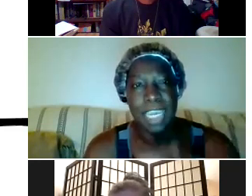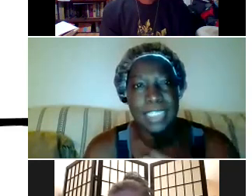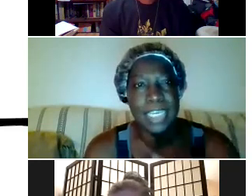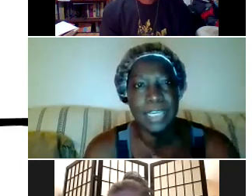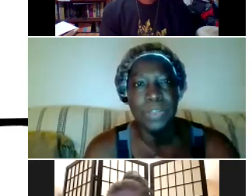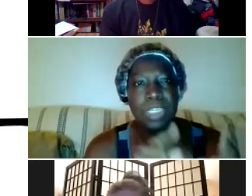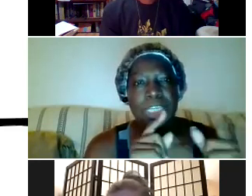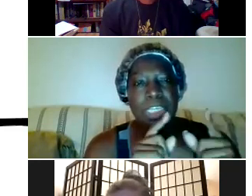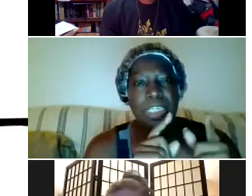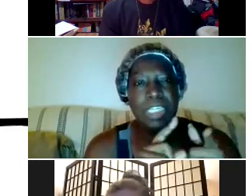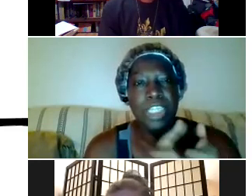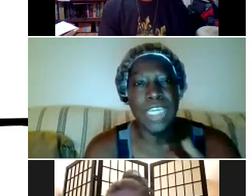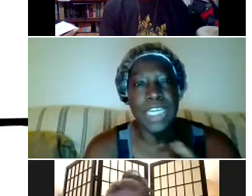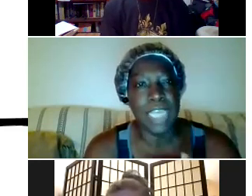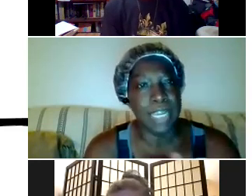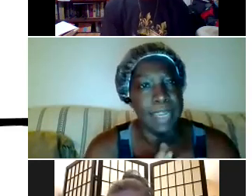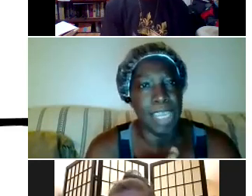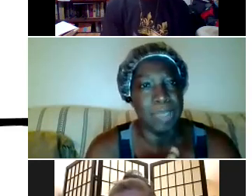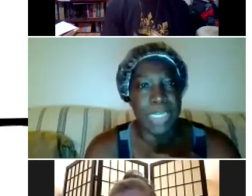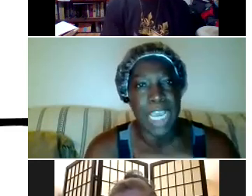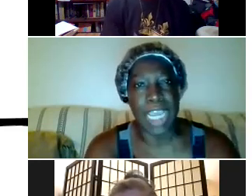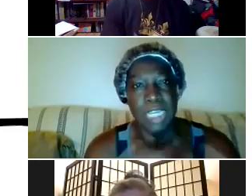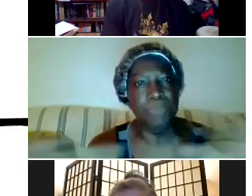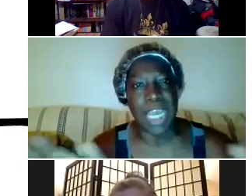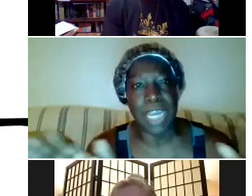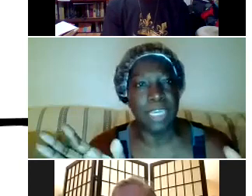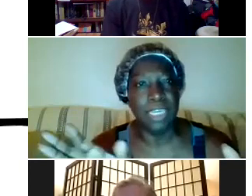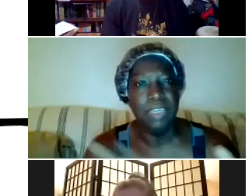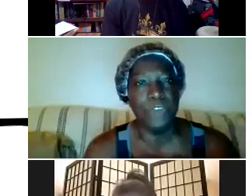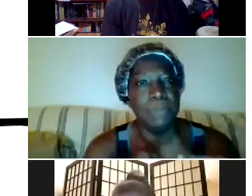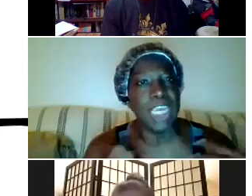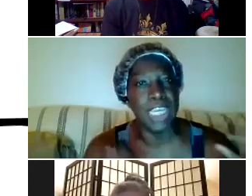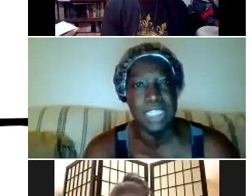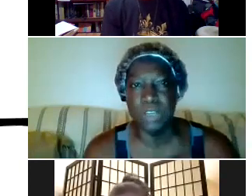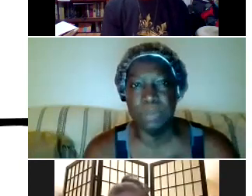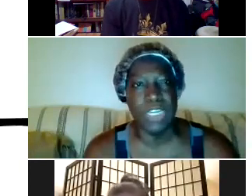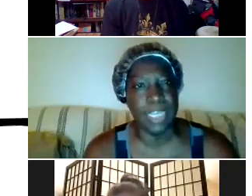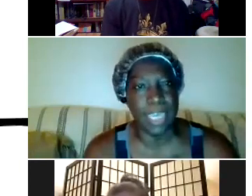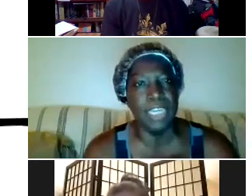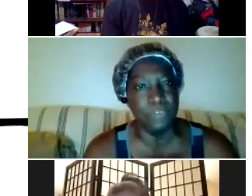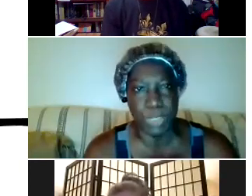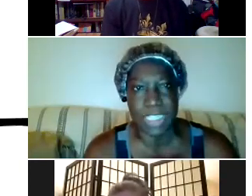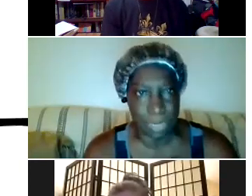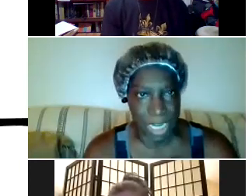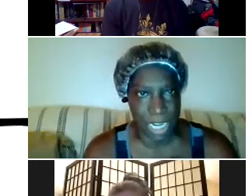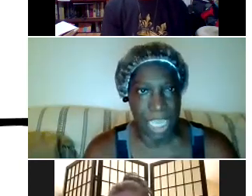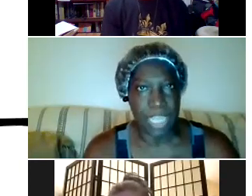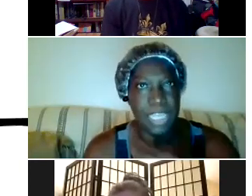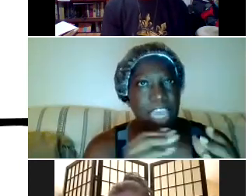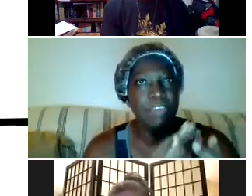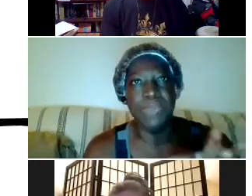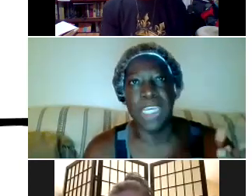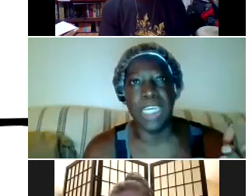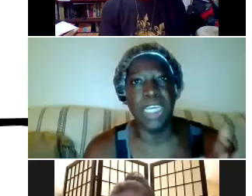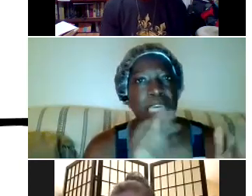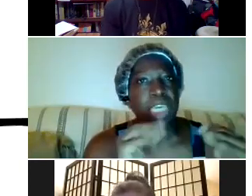in ASL, you get a sign name. Not anybody from the ASL community can give you a sign name. They